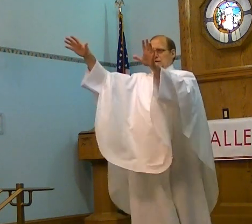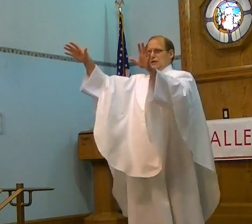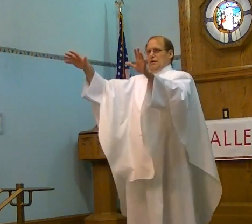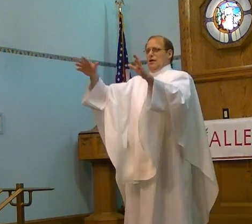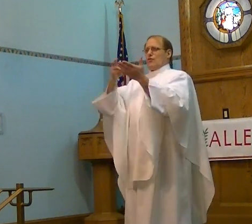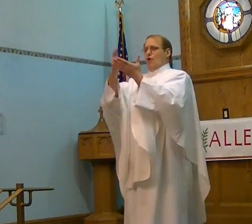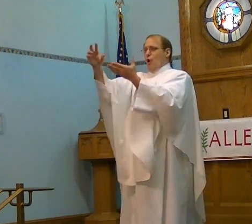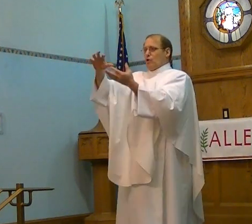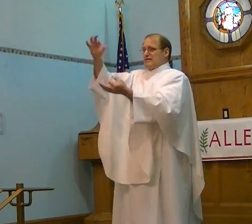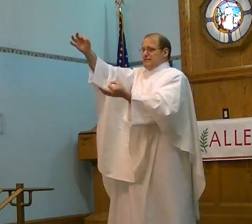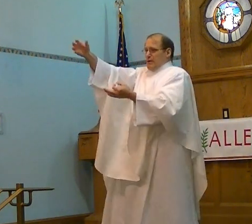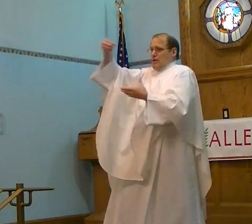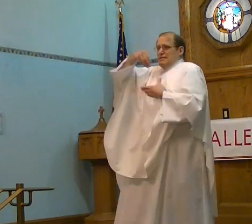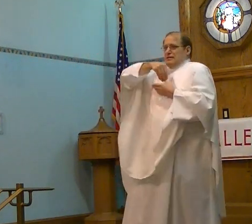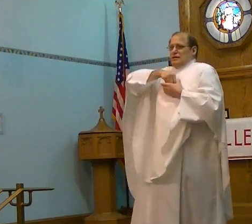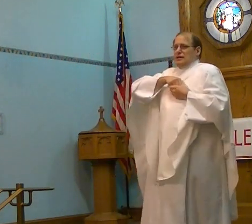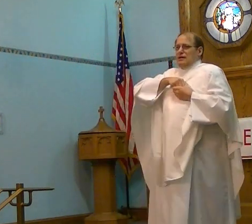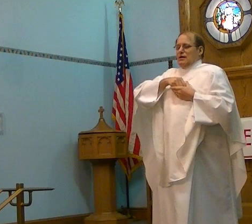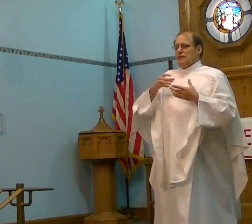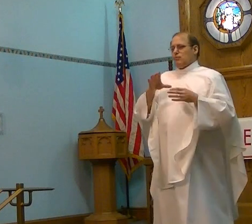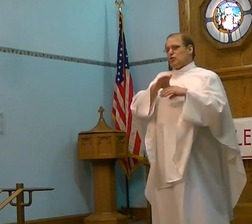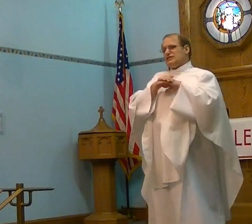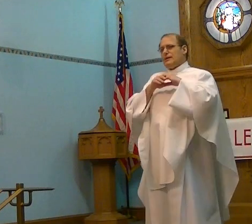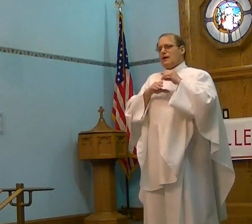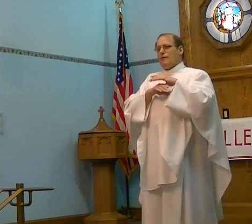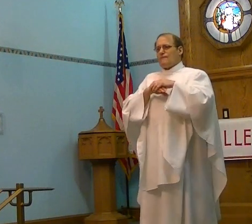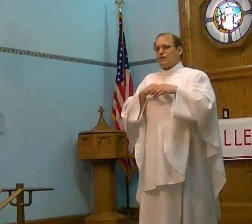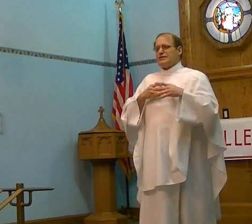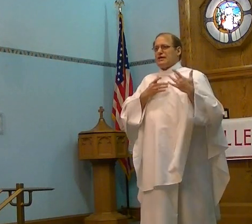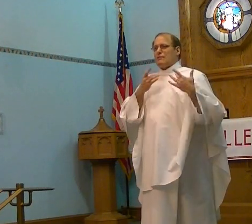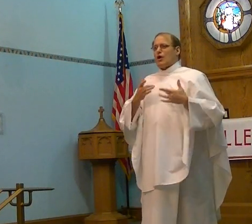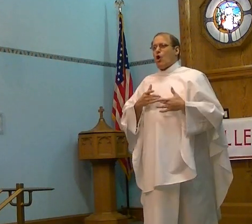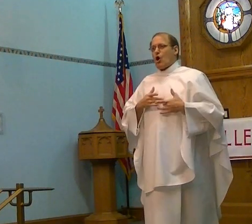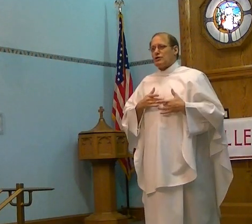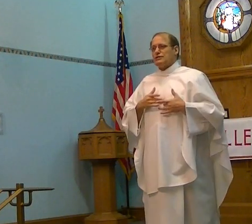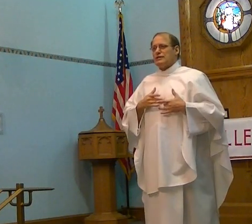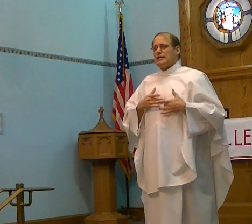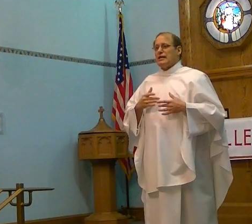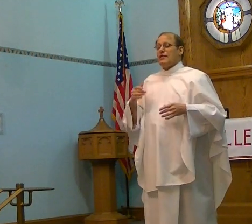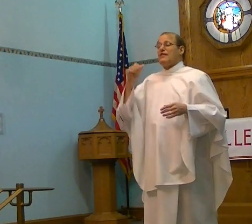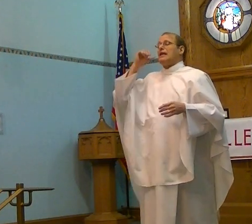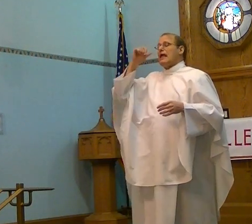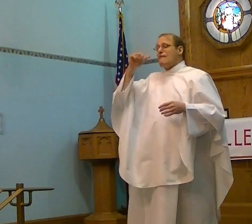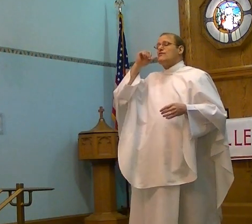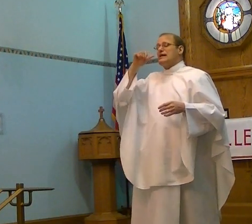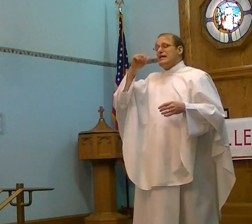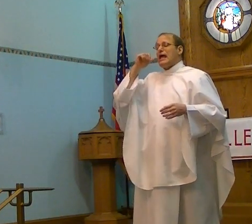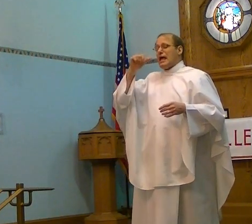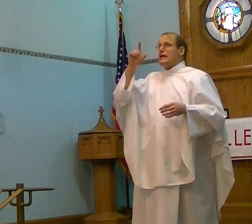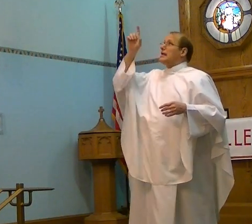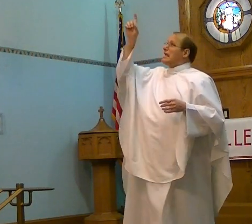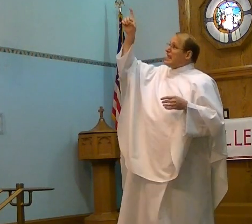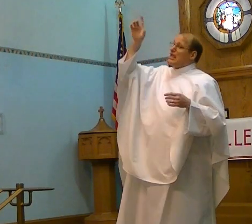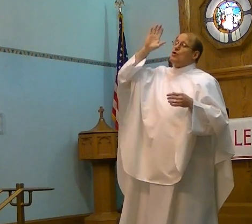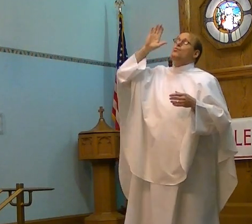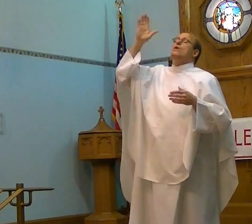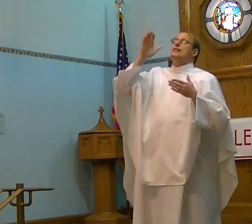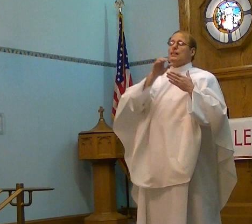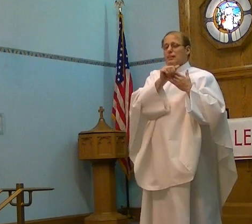the Holy Spirit puts comfort in my heart. That every day He will